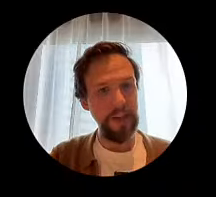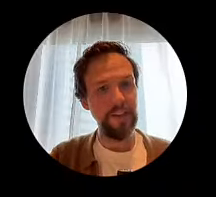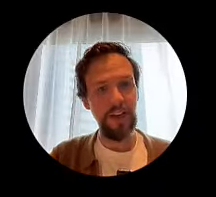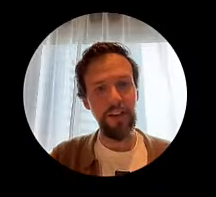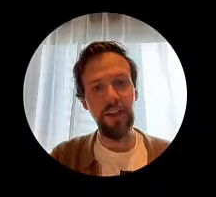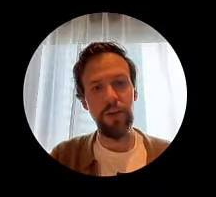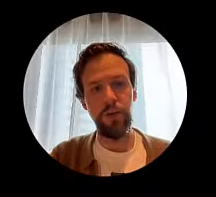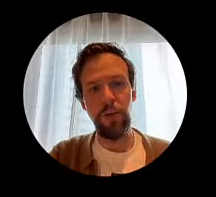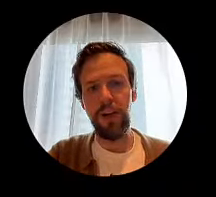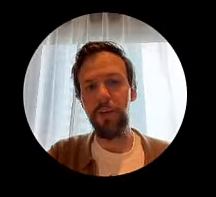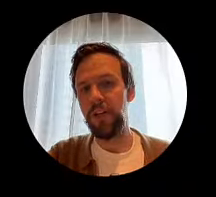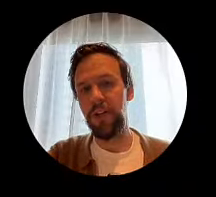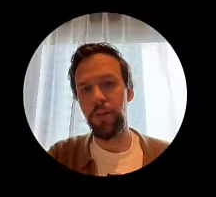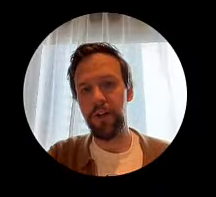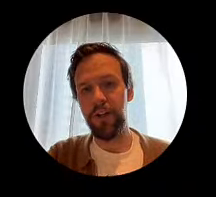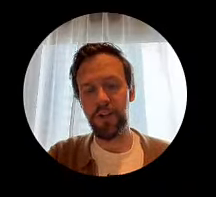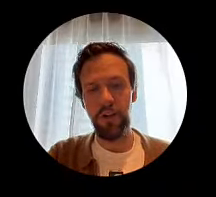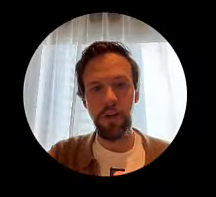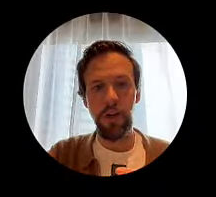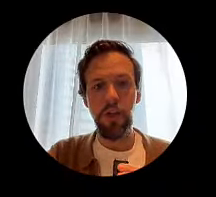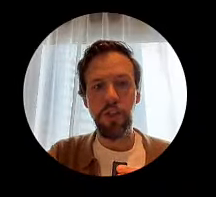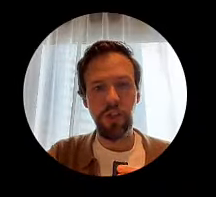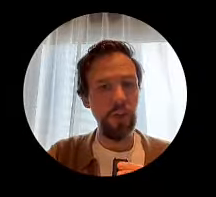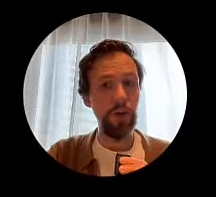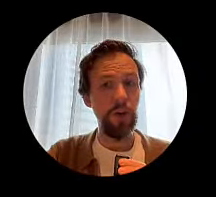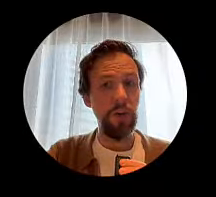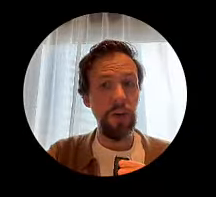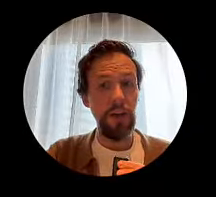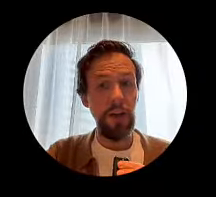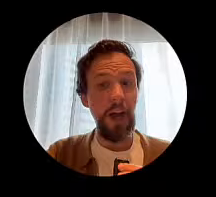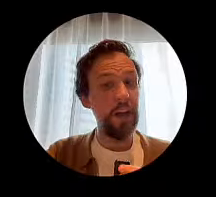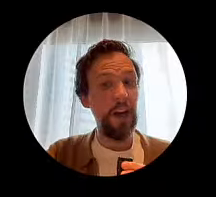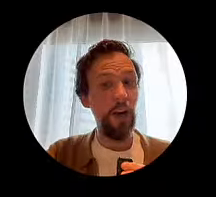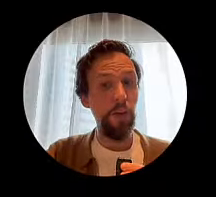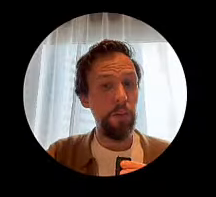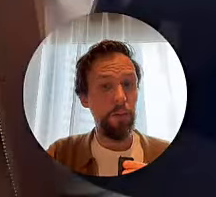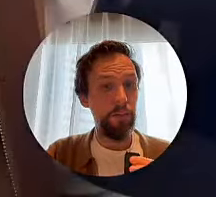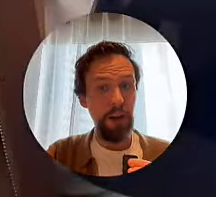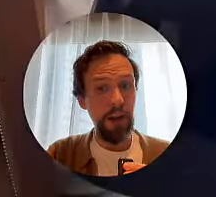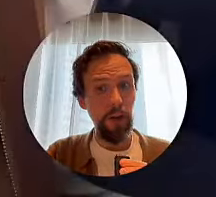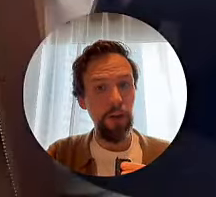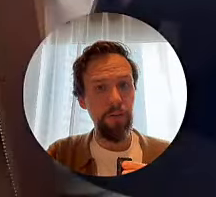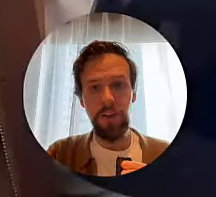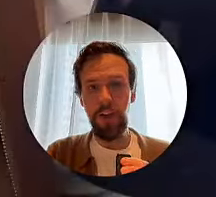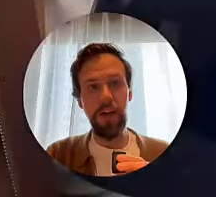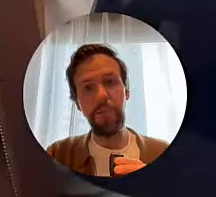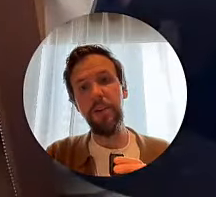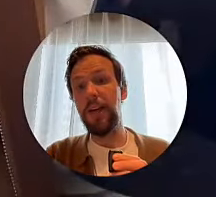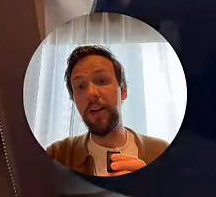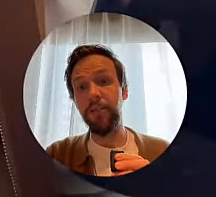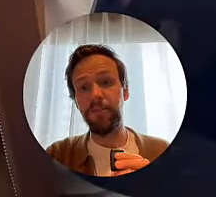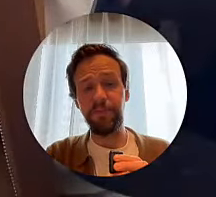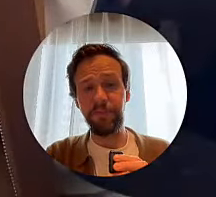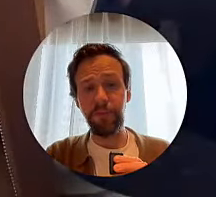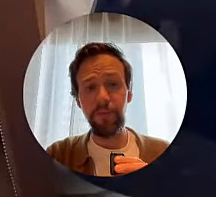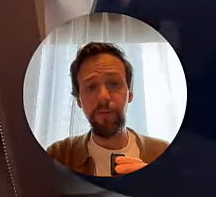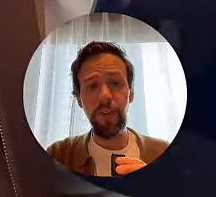the best ideas when I'm taking breaks. So I now play a lot of video games